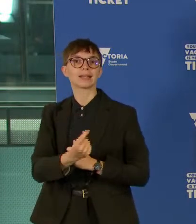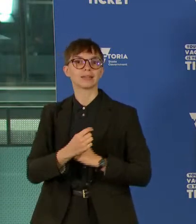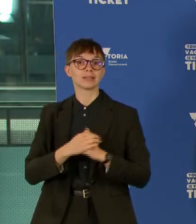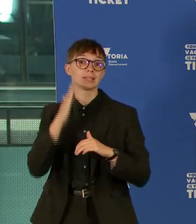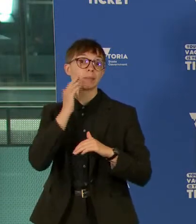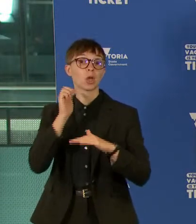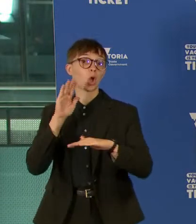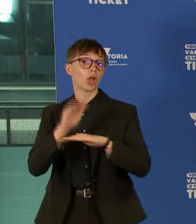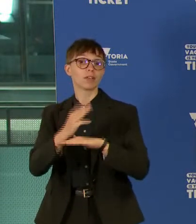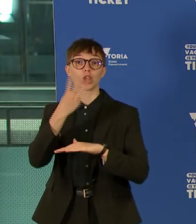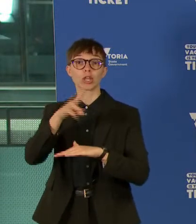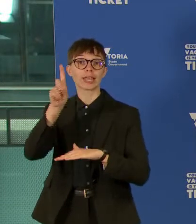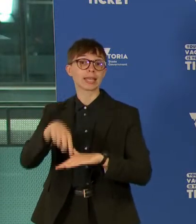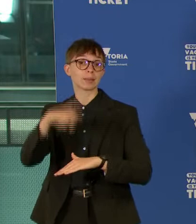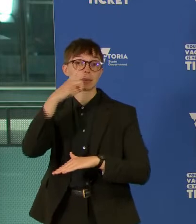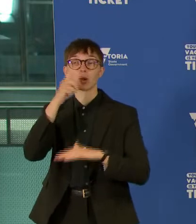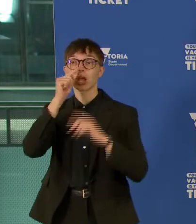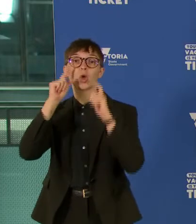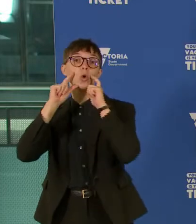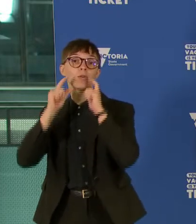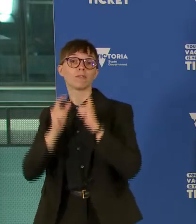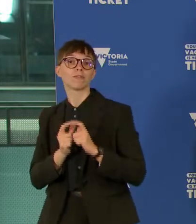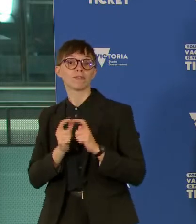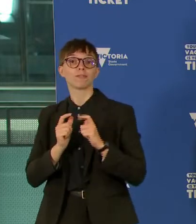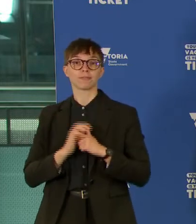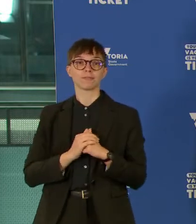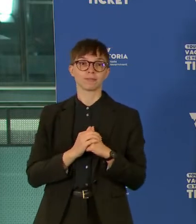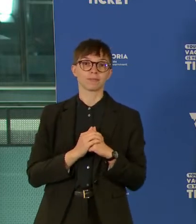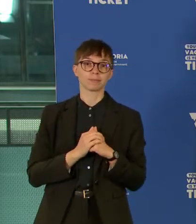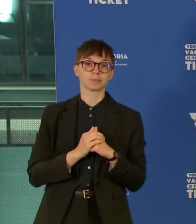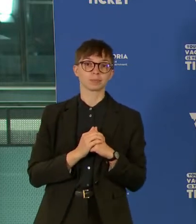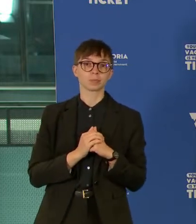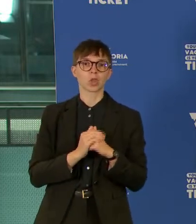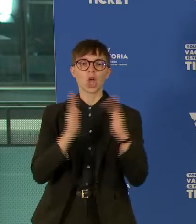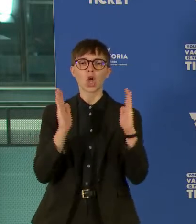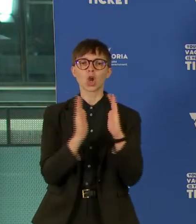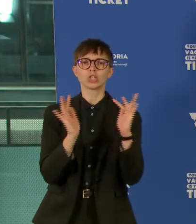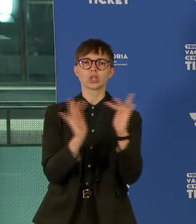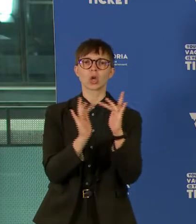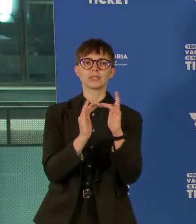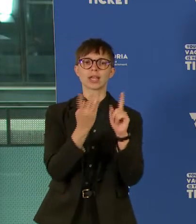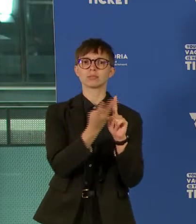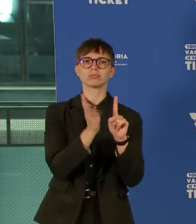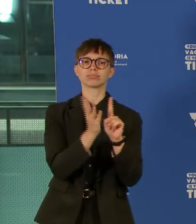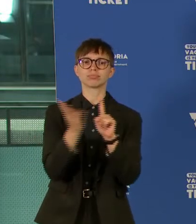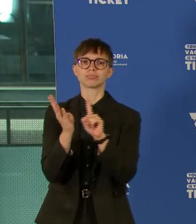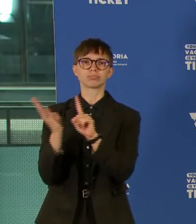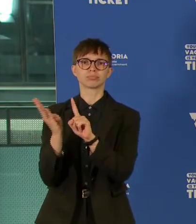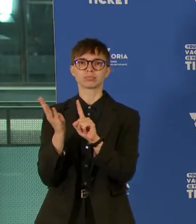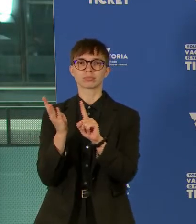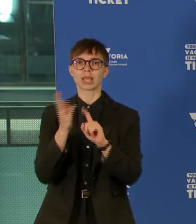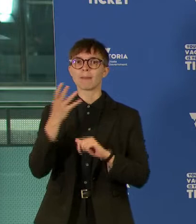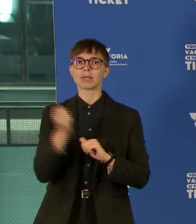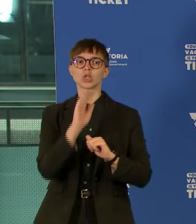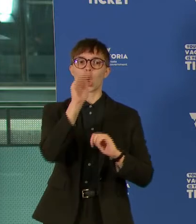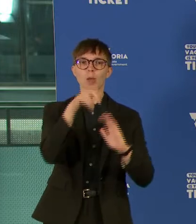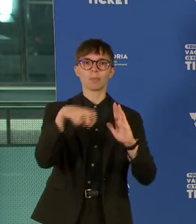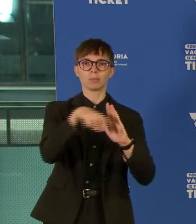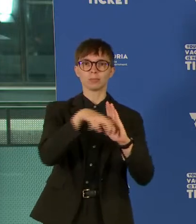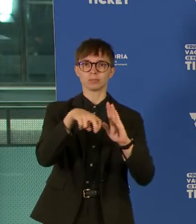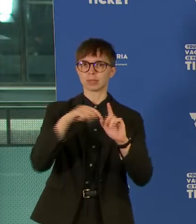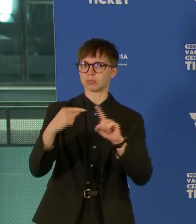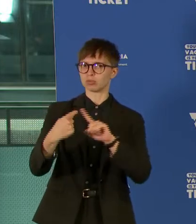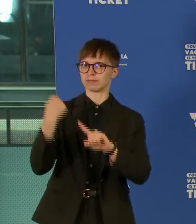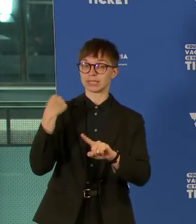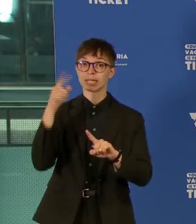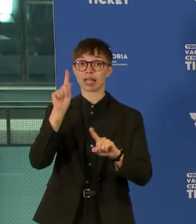longer have to quarantine, provided that they wear a mask indoors and avoid sensitive settings, and